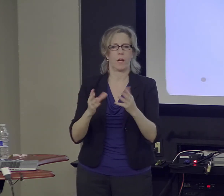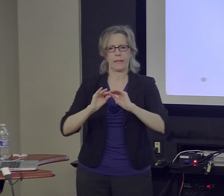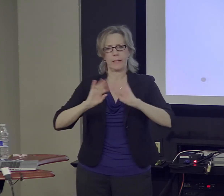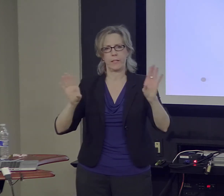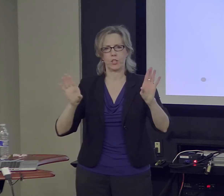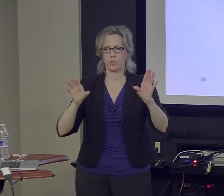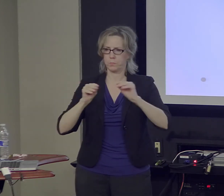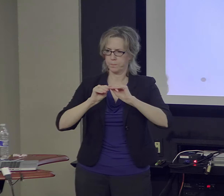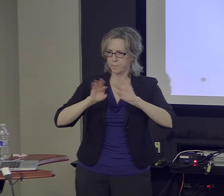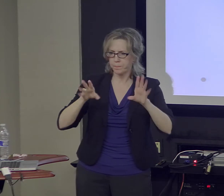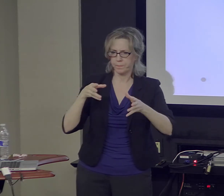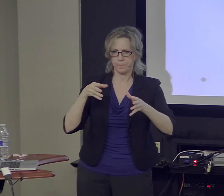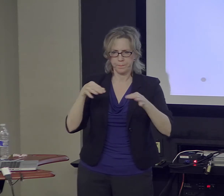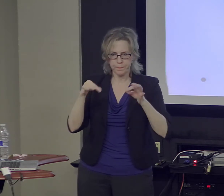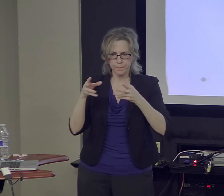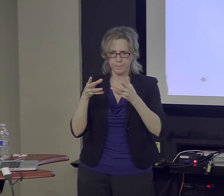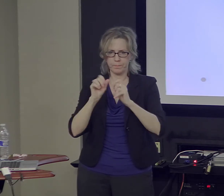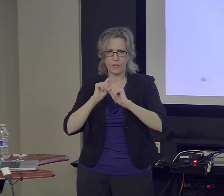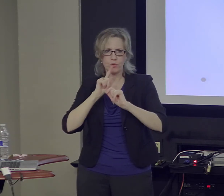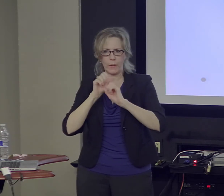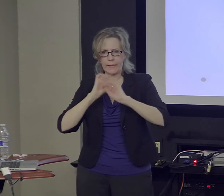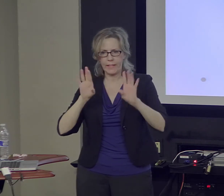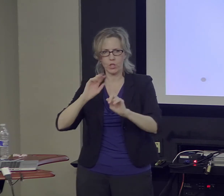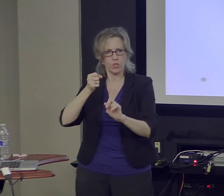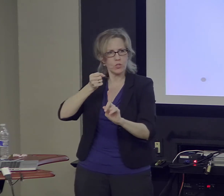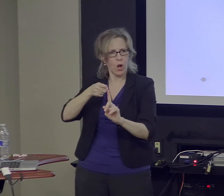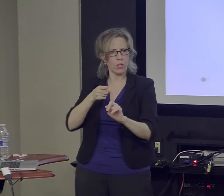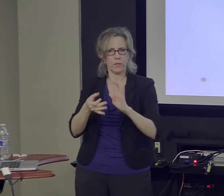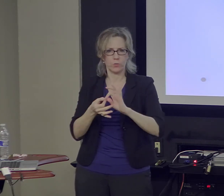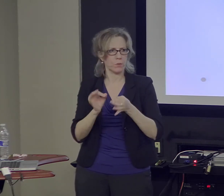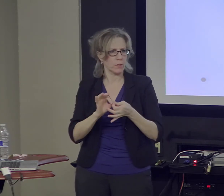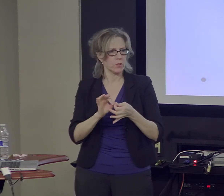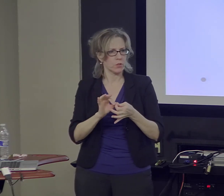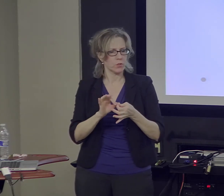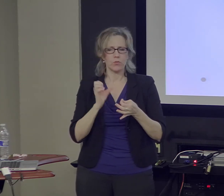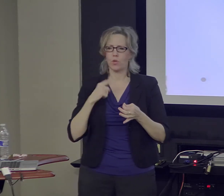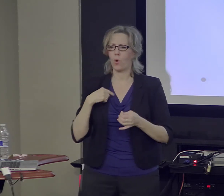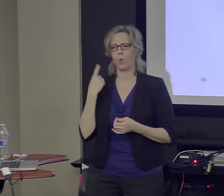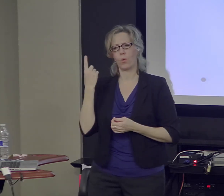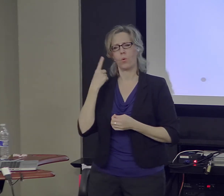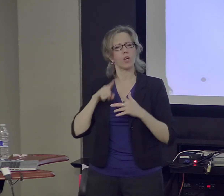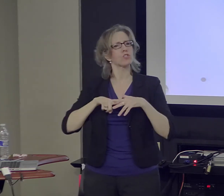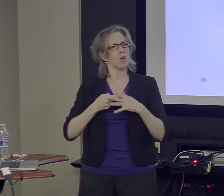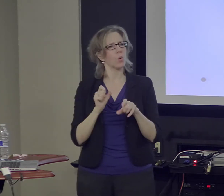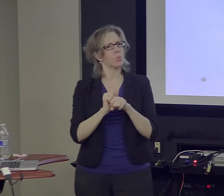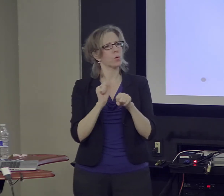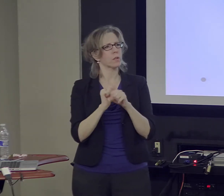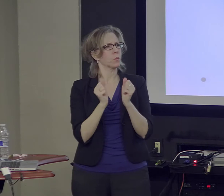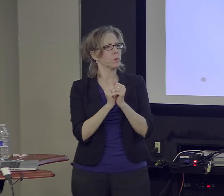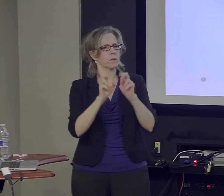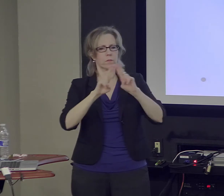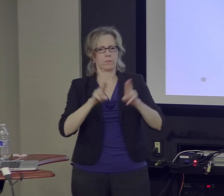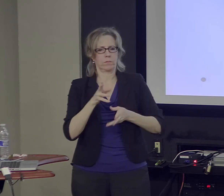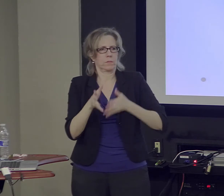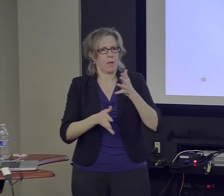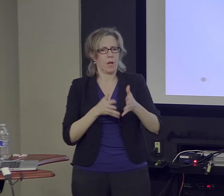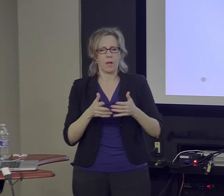And as interpreters, we feel the duty to provide clear and accurate information in our work. And so I started working